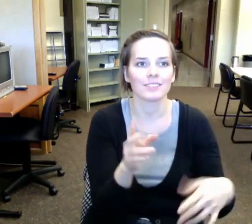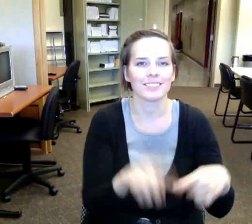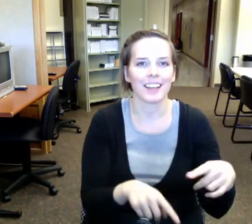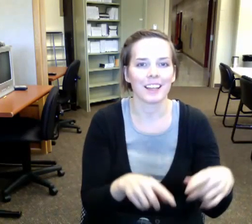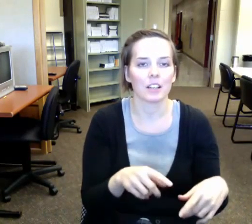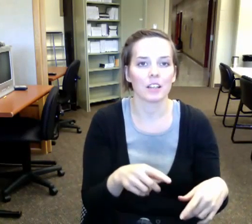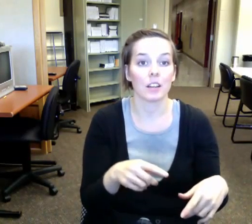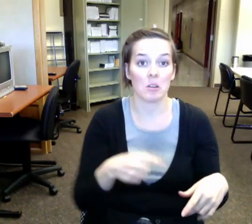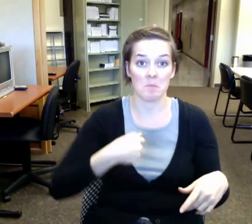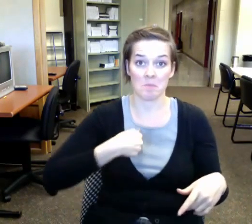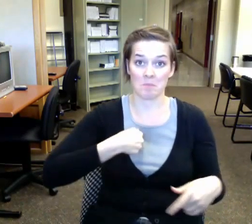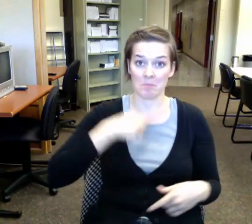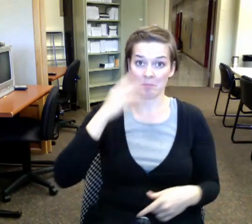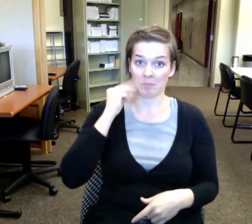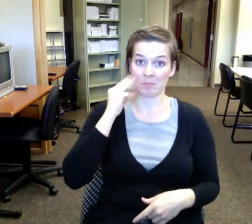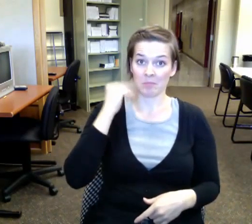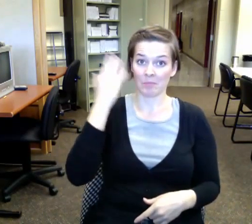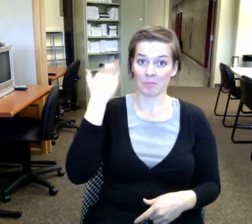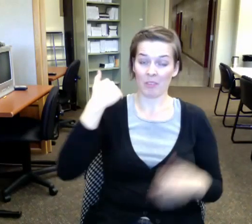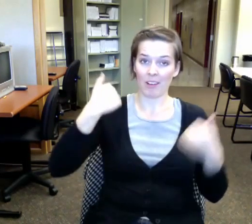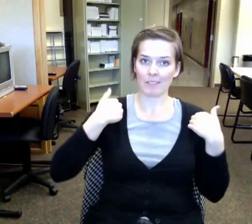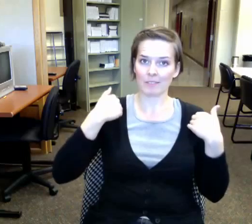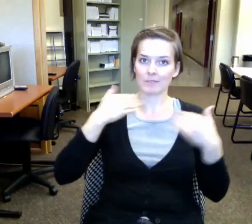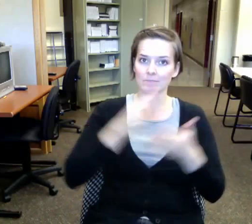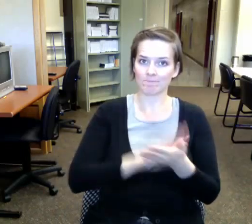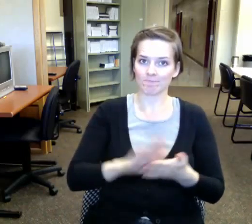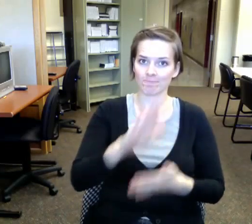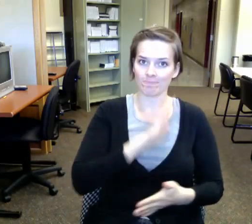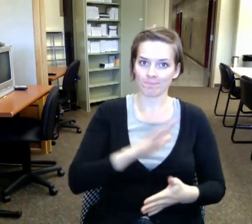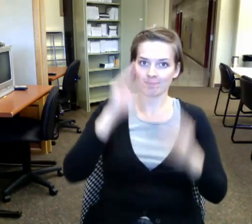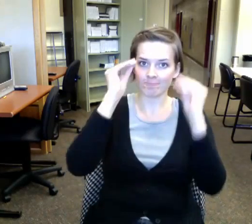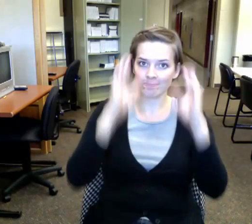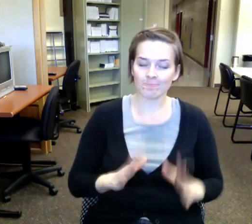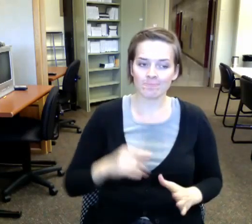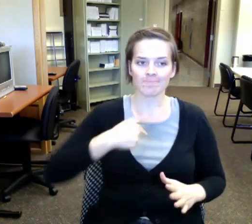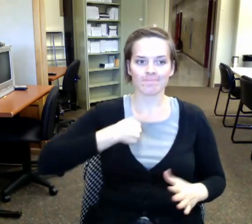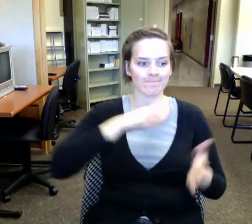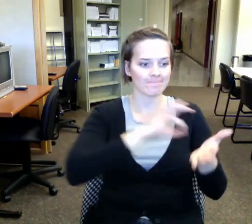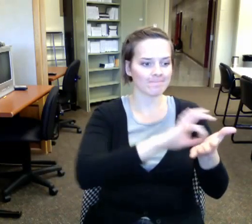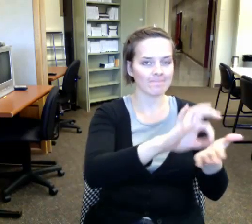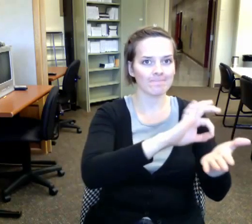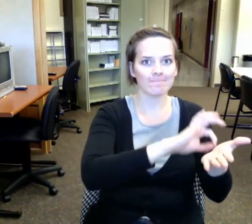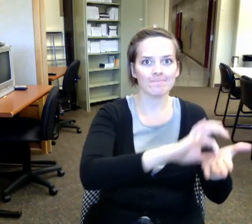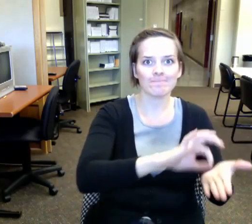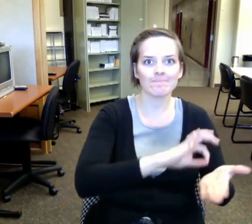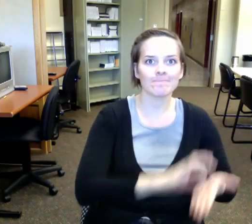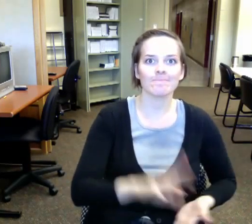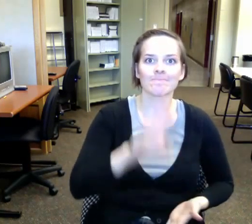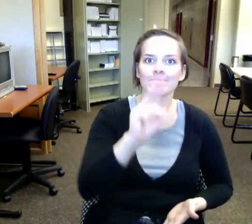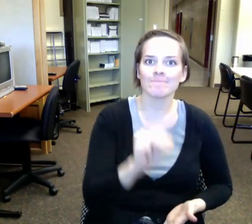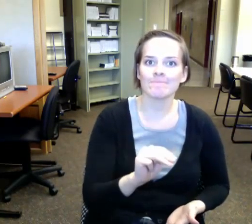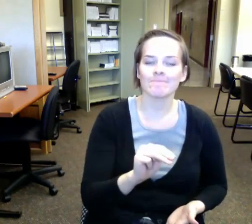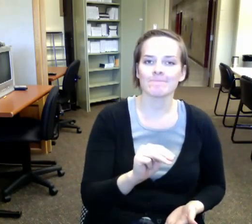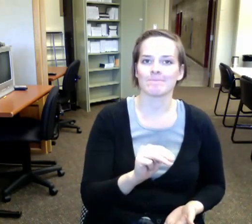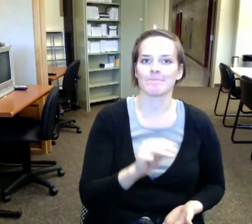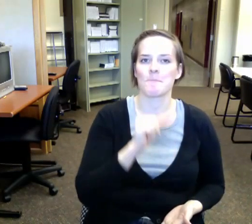that are peppered in their speech. And guess what? When I'm so busy counting those ums, I'm probably not hearing what the speaker's